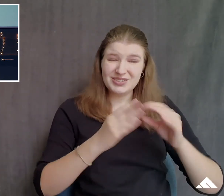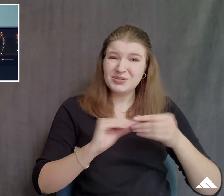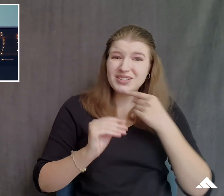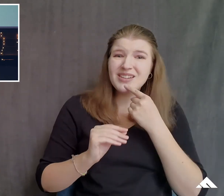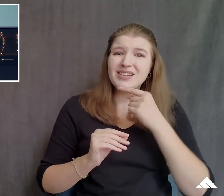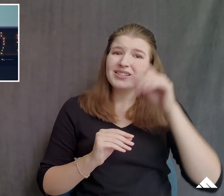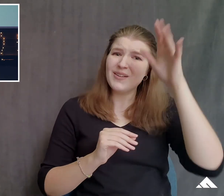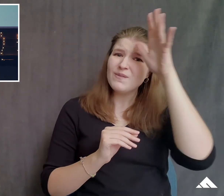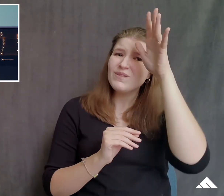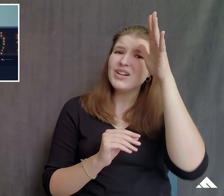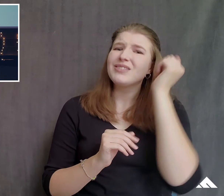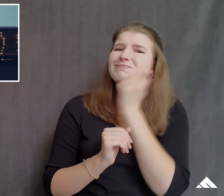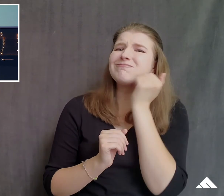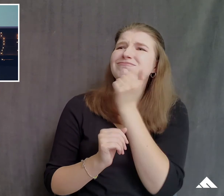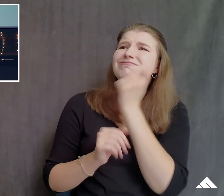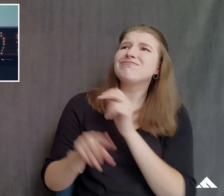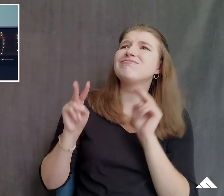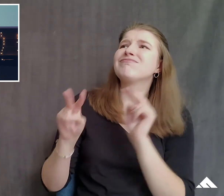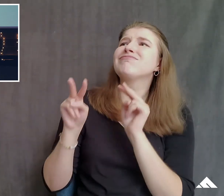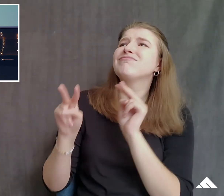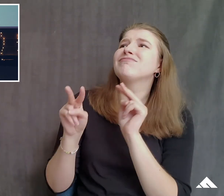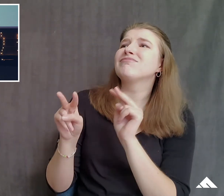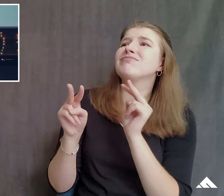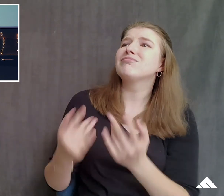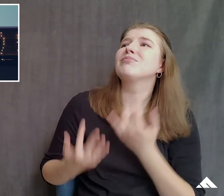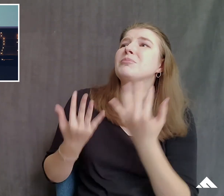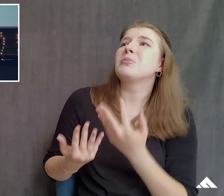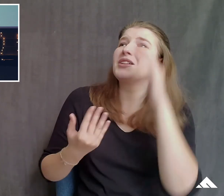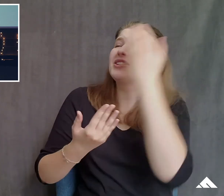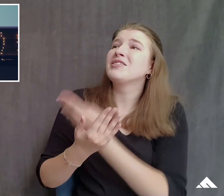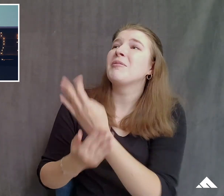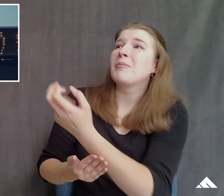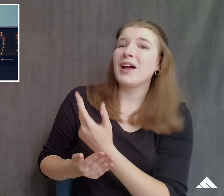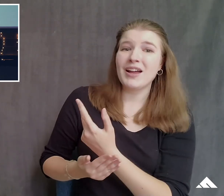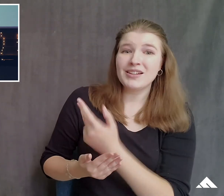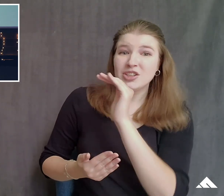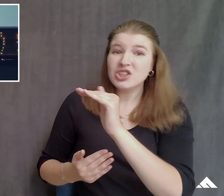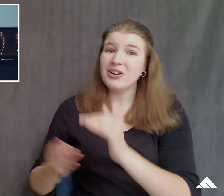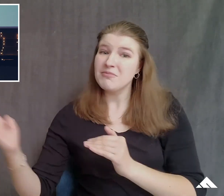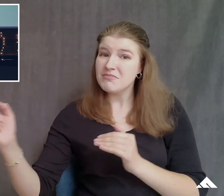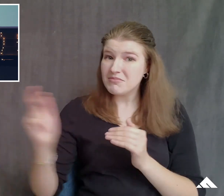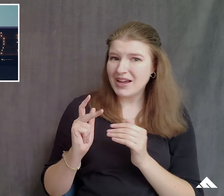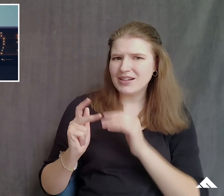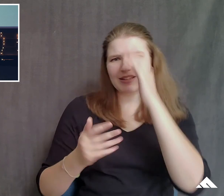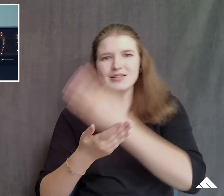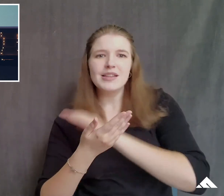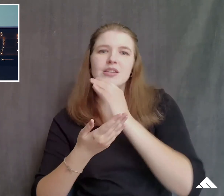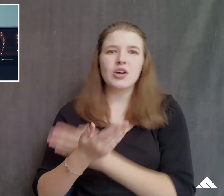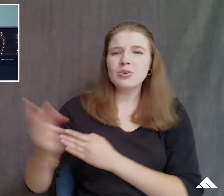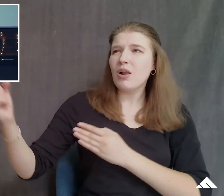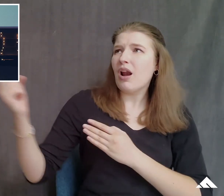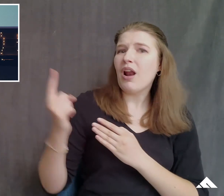horizon for some sight of His child, His dearly loved one. And when the child comes back, the son or the daughter comes back, the